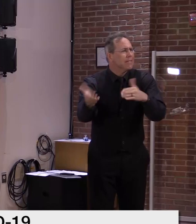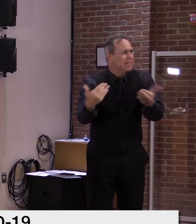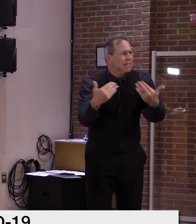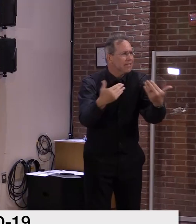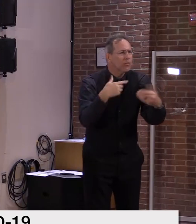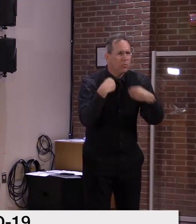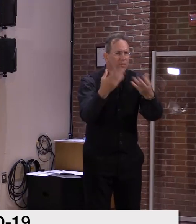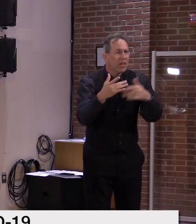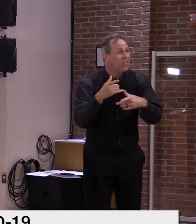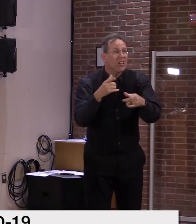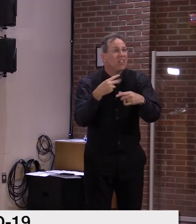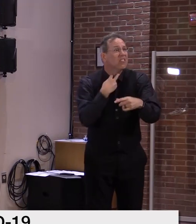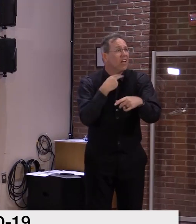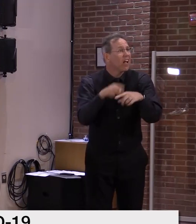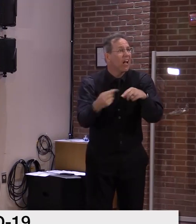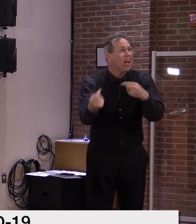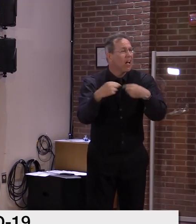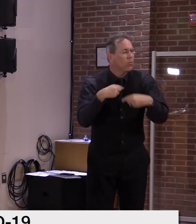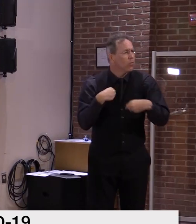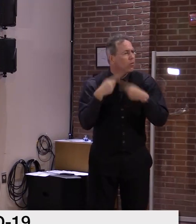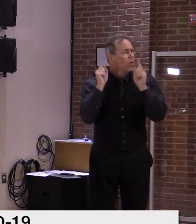Thank you.